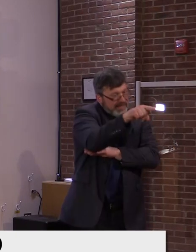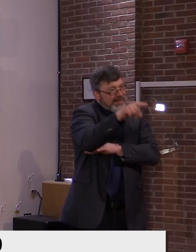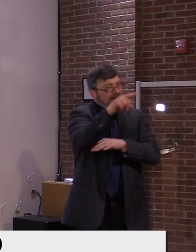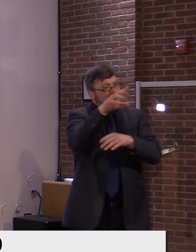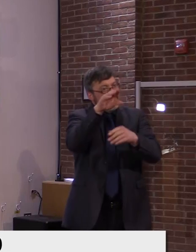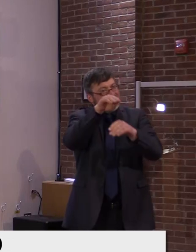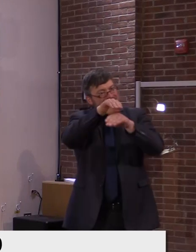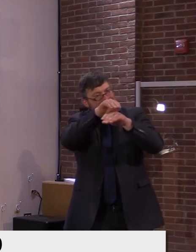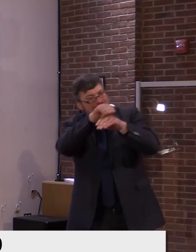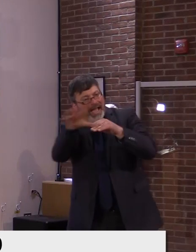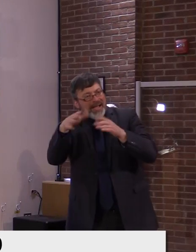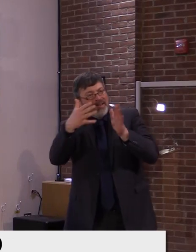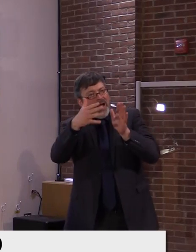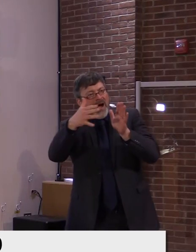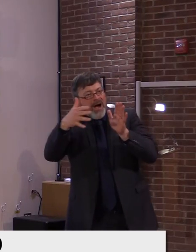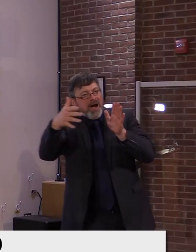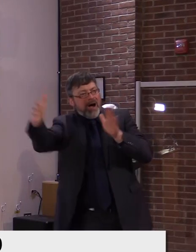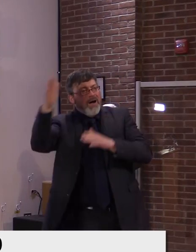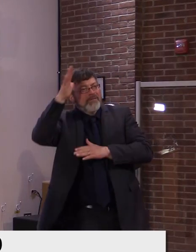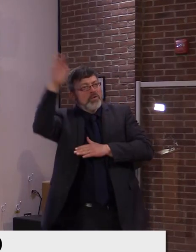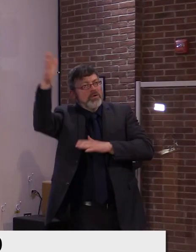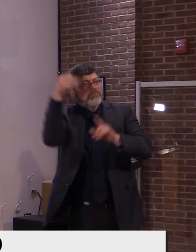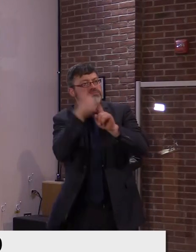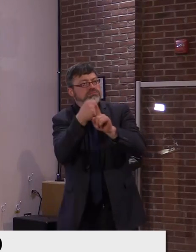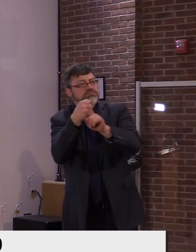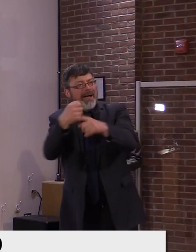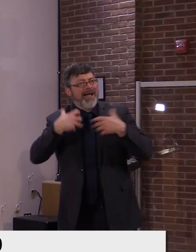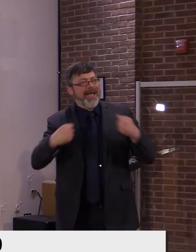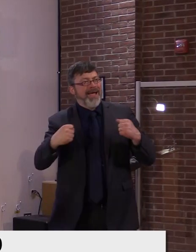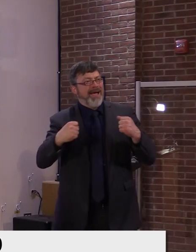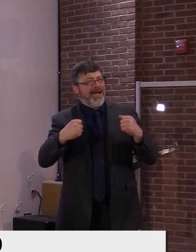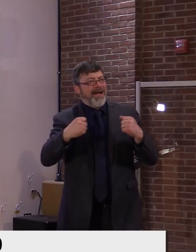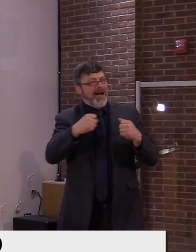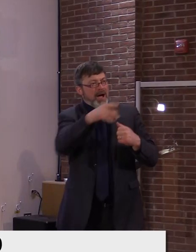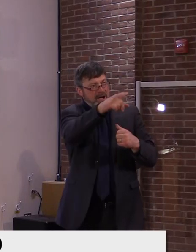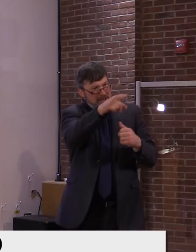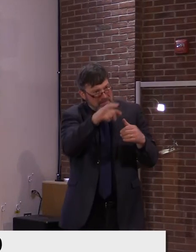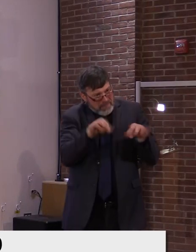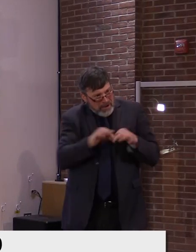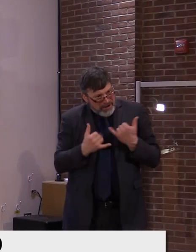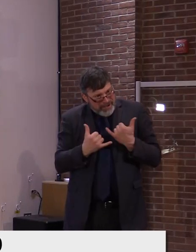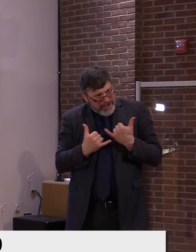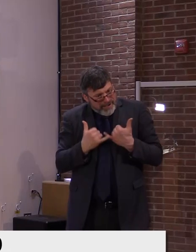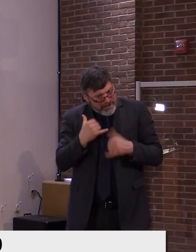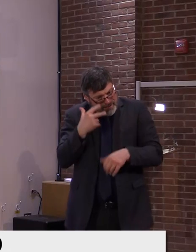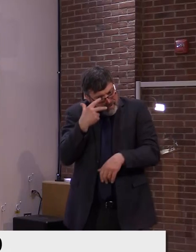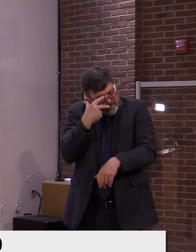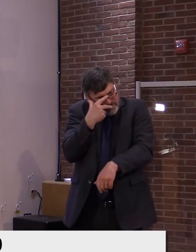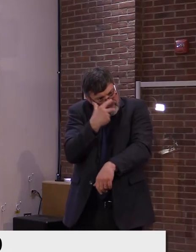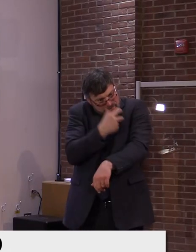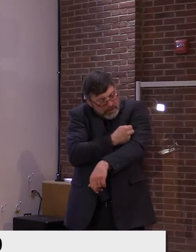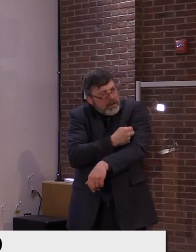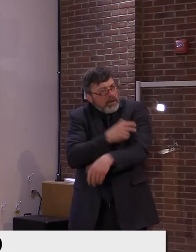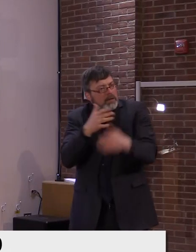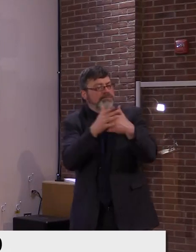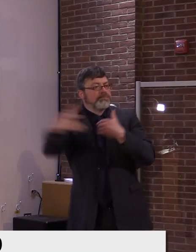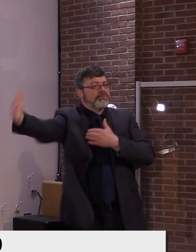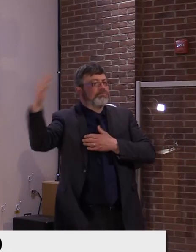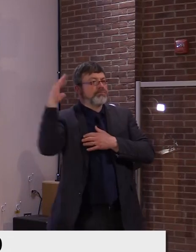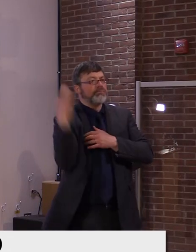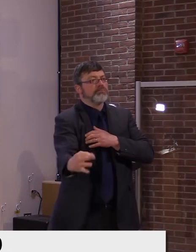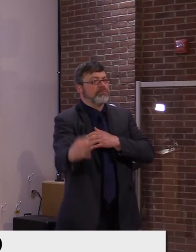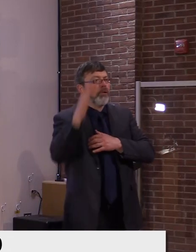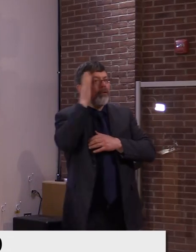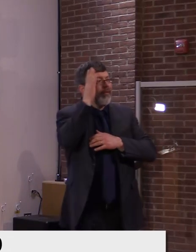someone in your life who may still need a reason to get vaccinated, young or old, talk to them, help them find their own reason.